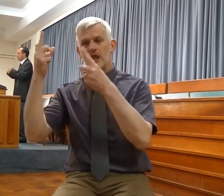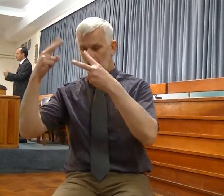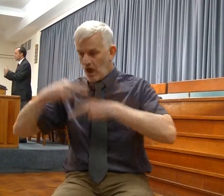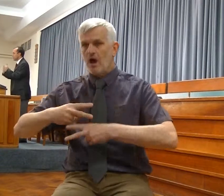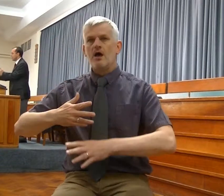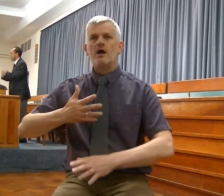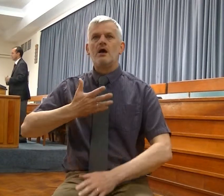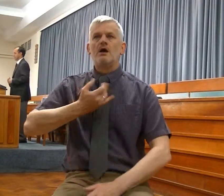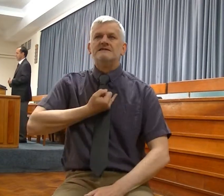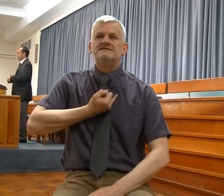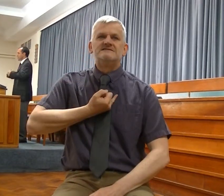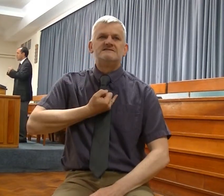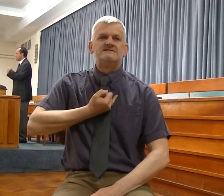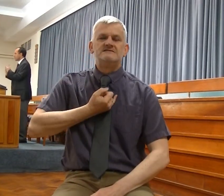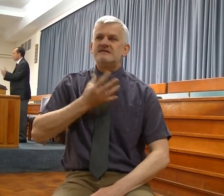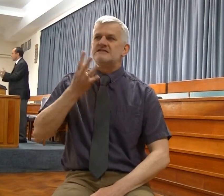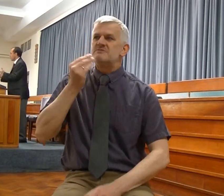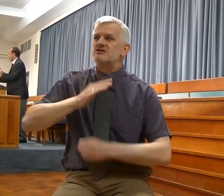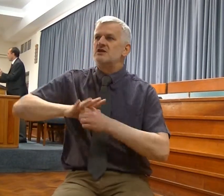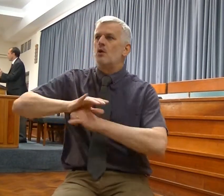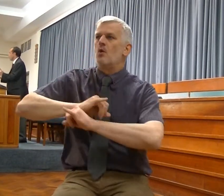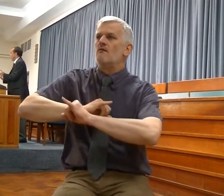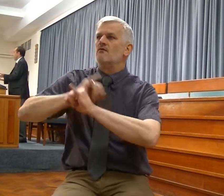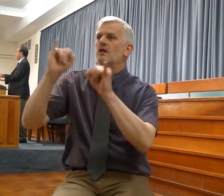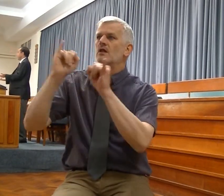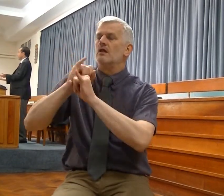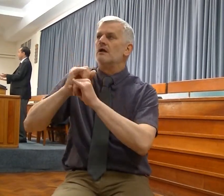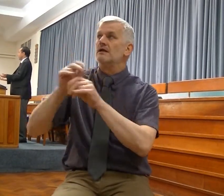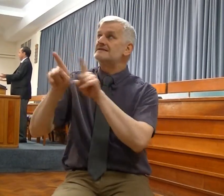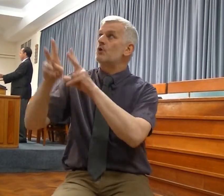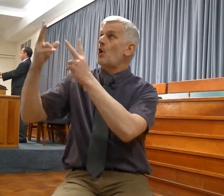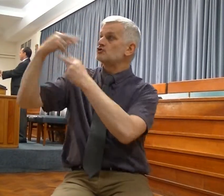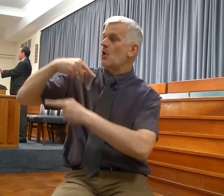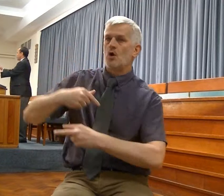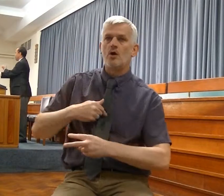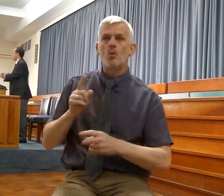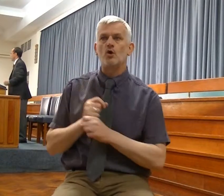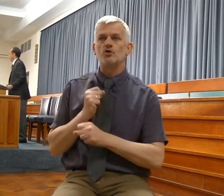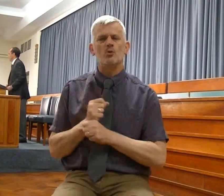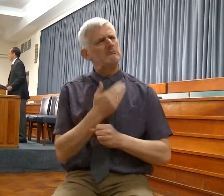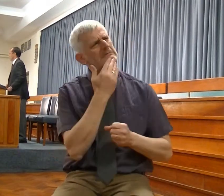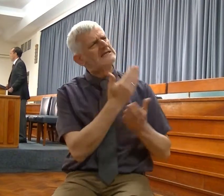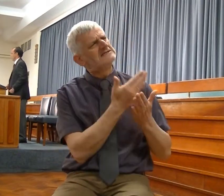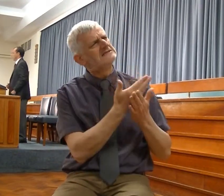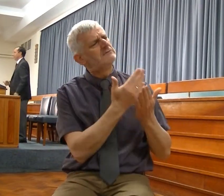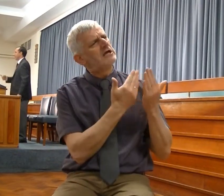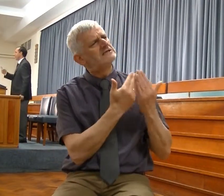He saw his spiritual needs. He saw his spiritual condition. And what did he do? He begged for